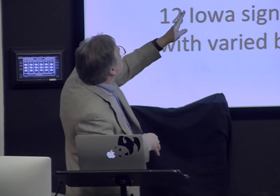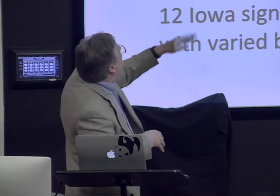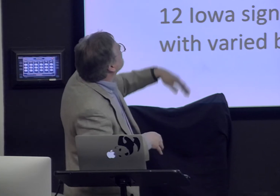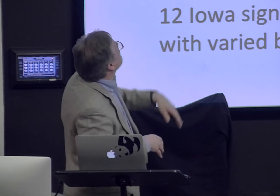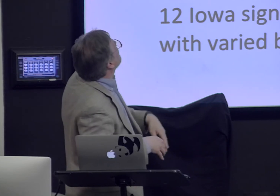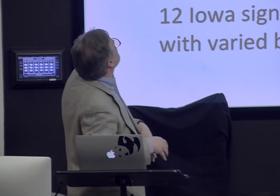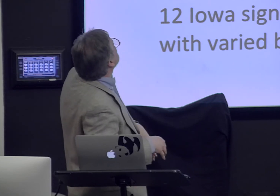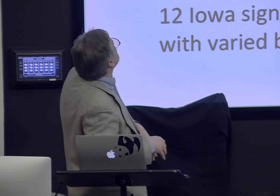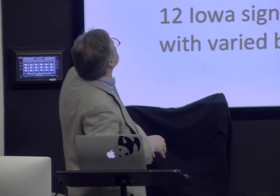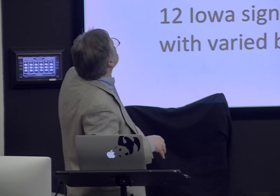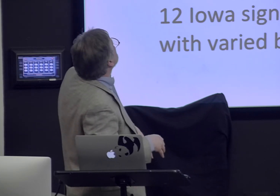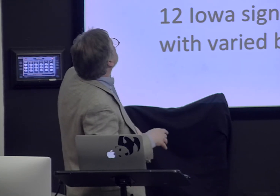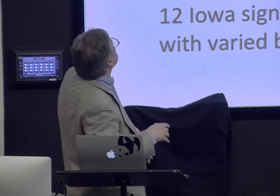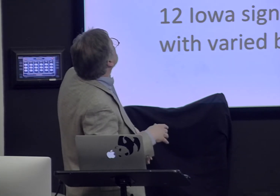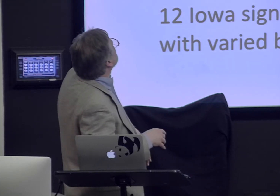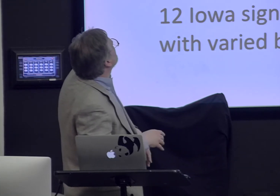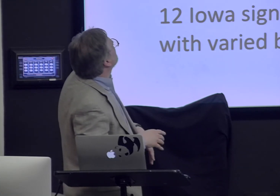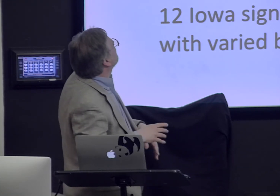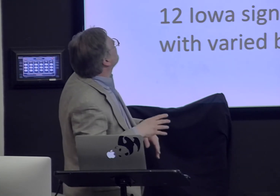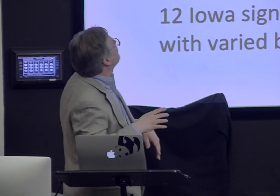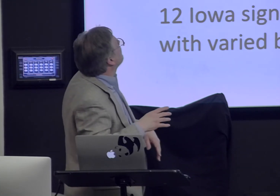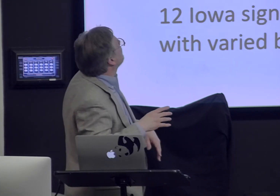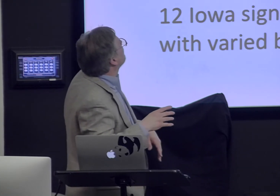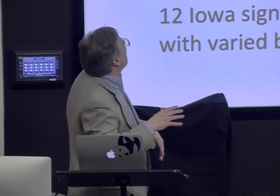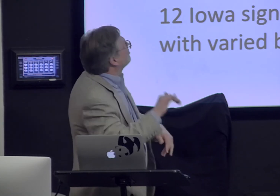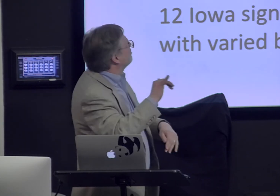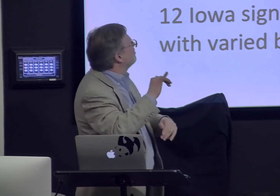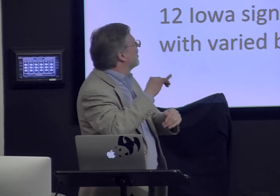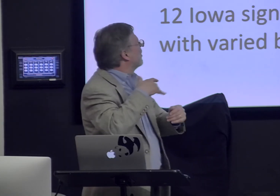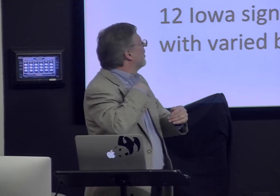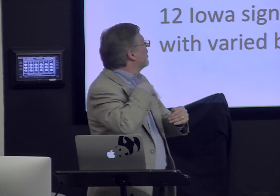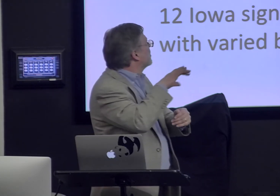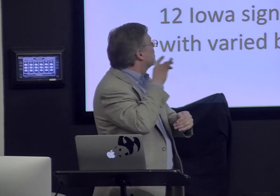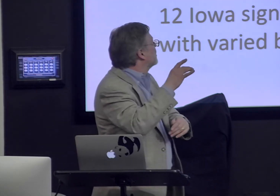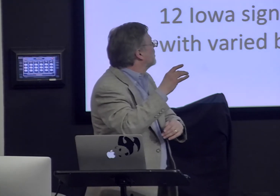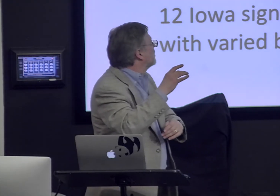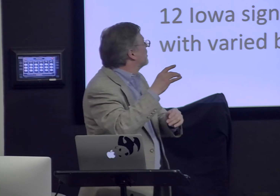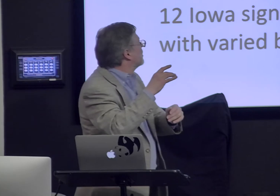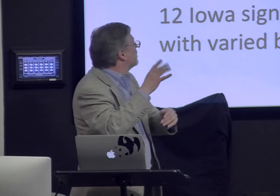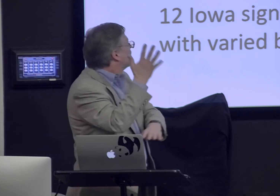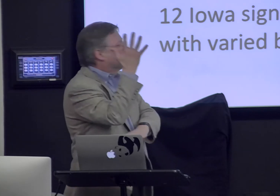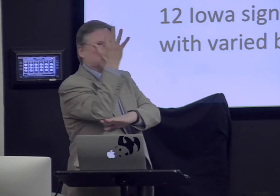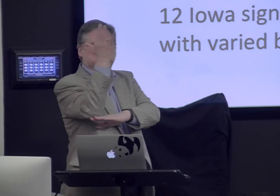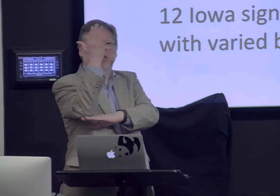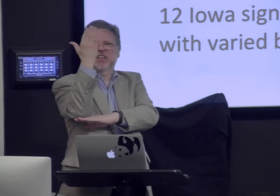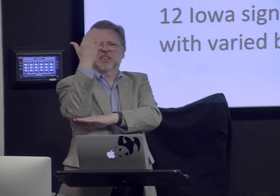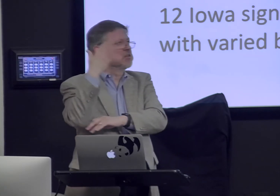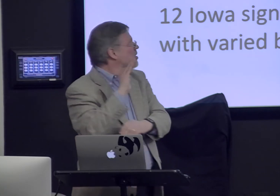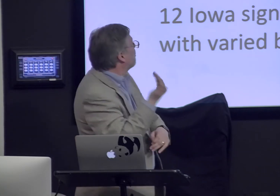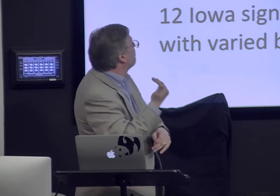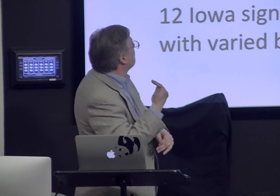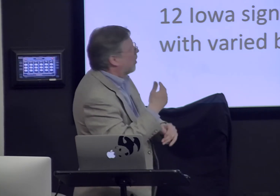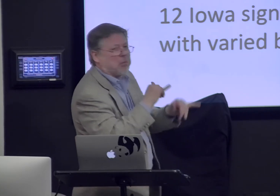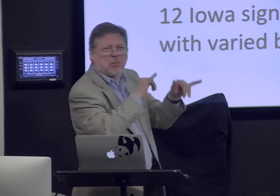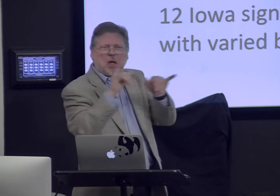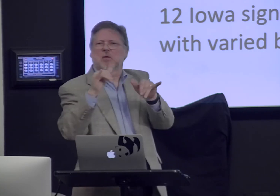On chart A were all of the items of the list of 100 where everyone signed the same thing. It includes pig,